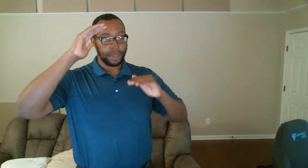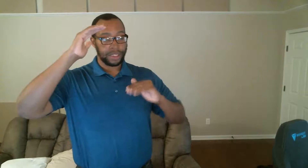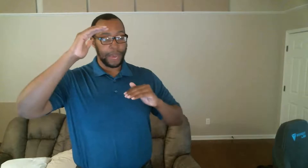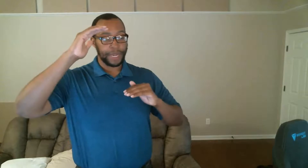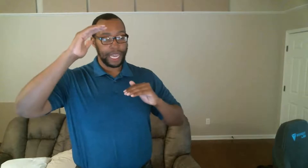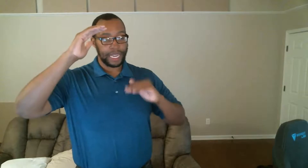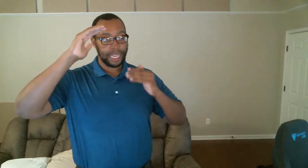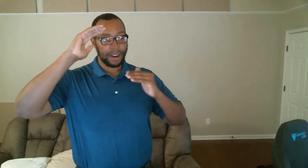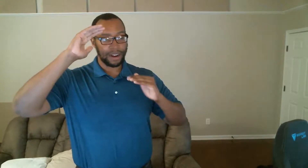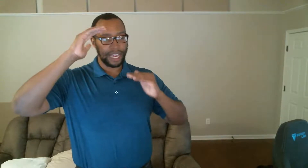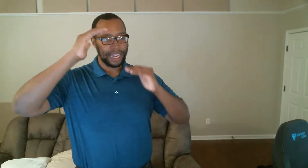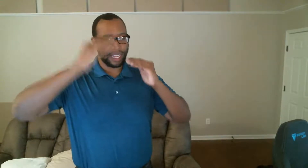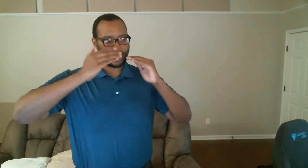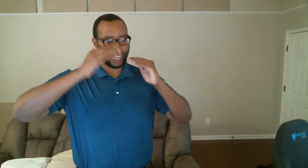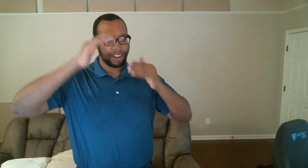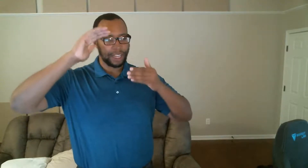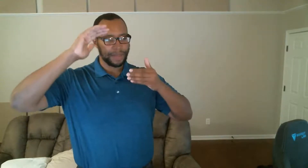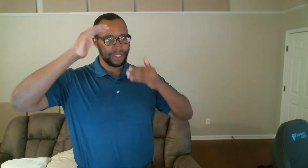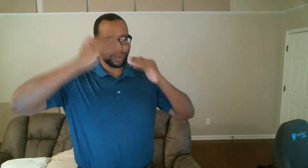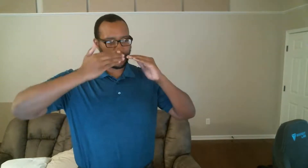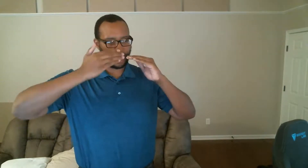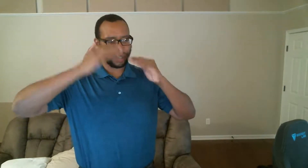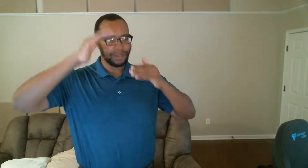dominant hand here, and it's like you're coming to a close, like